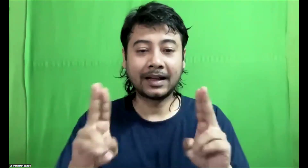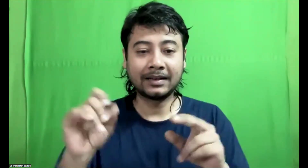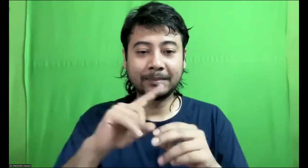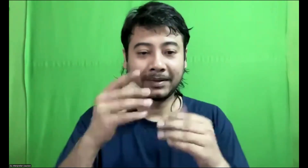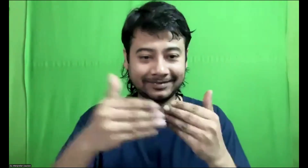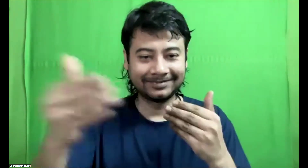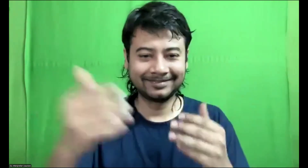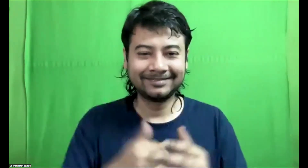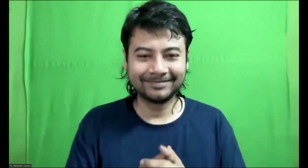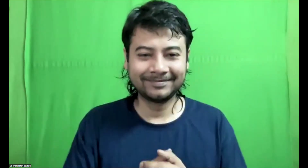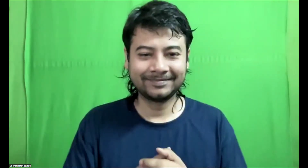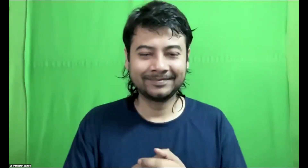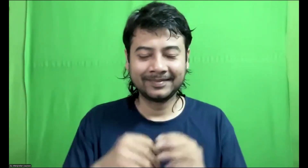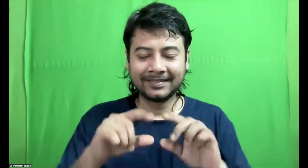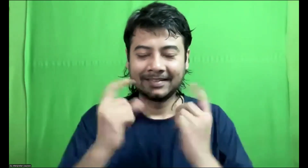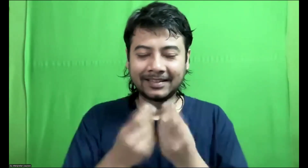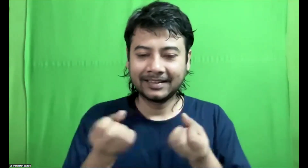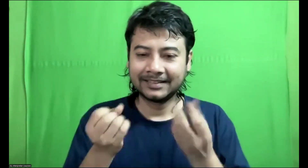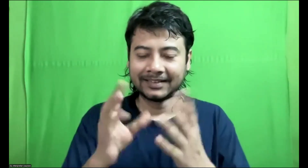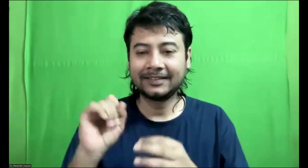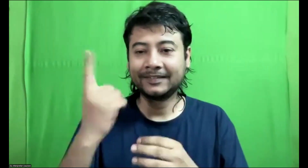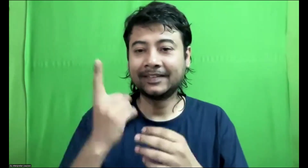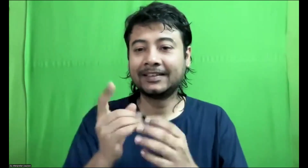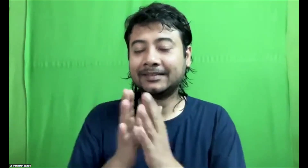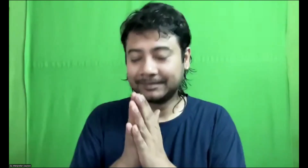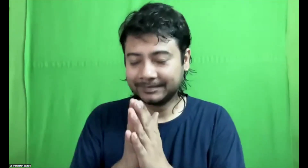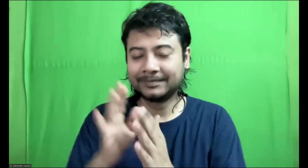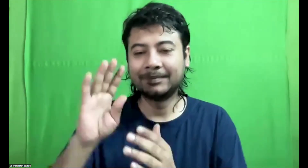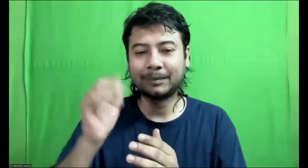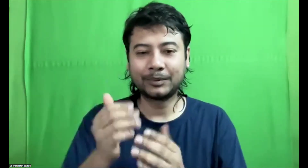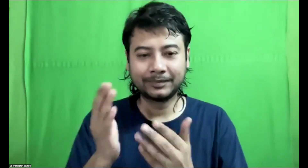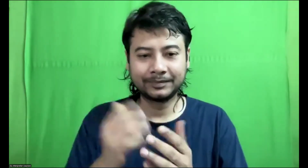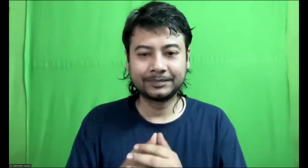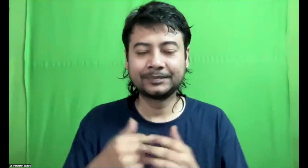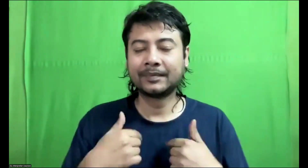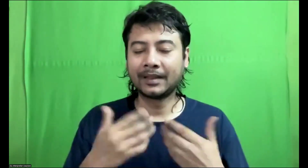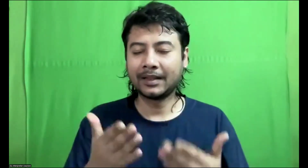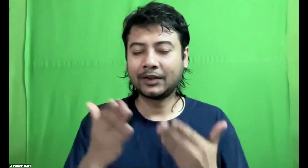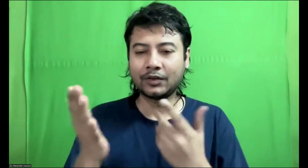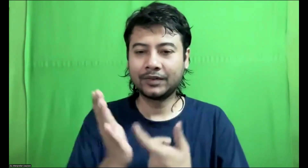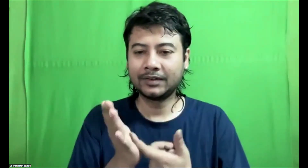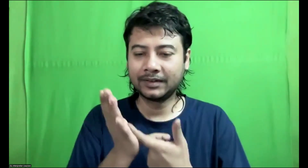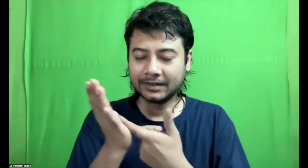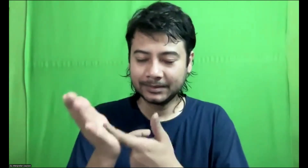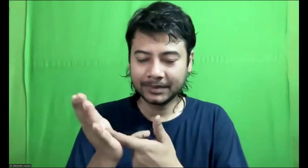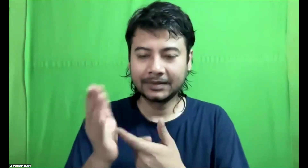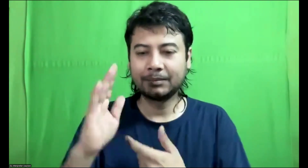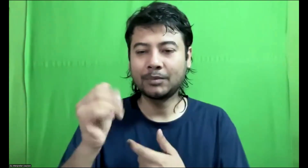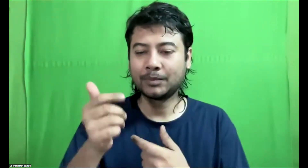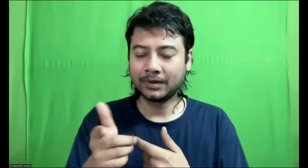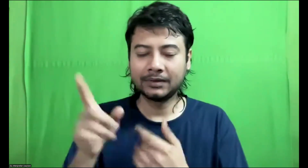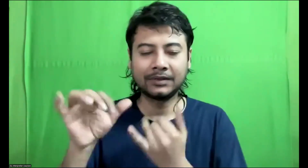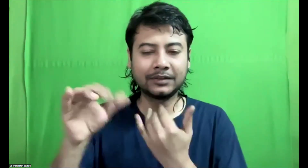I offer my respects to His Divine Grace, A.C. Bhaktivedanta Swami Prabhupada, who is very dear to Lord Krishna.